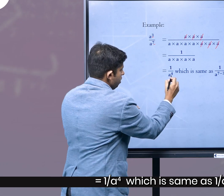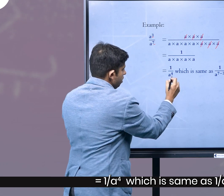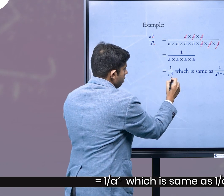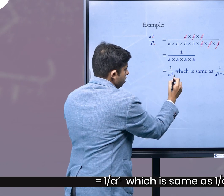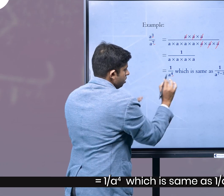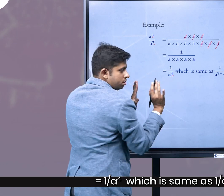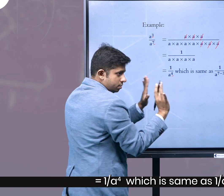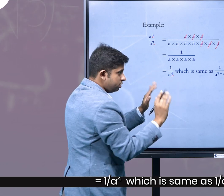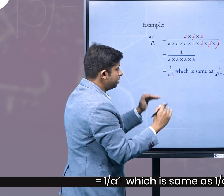which is same as